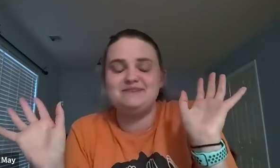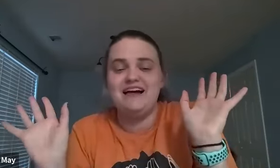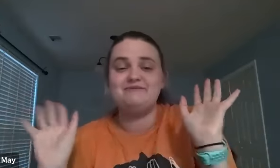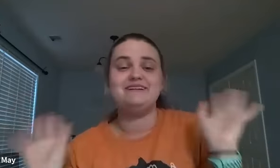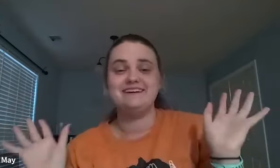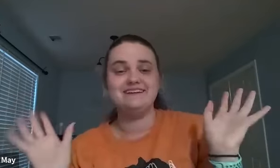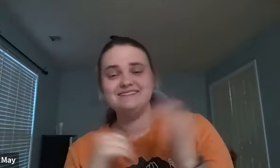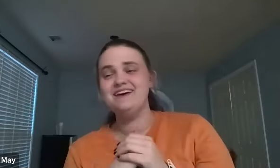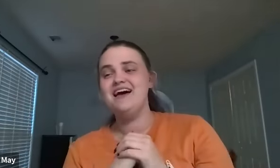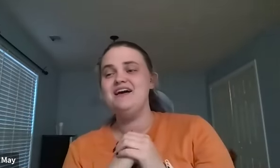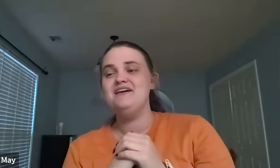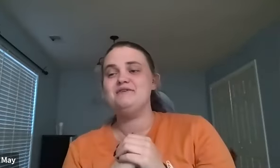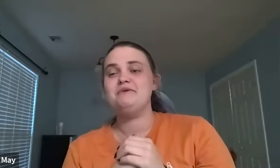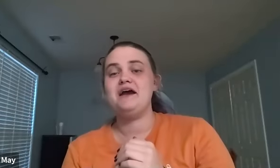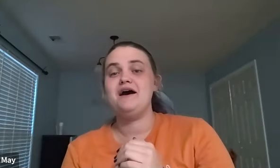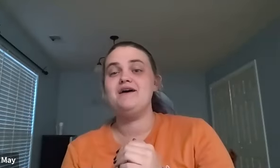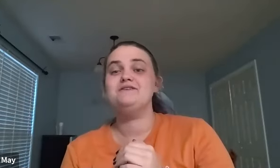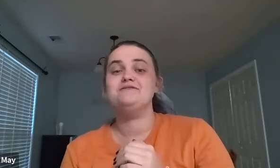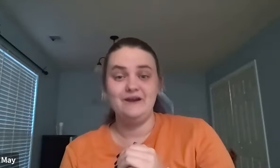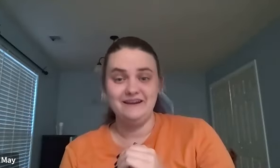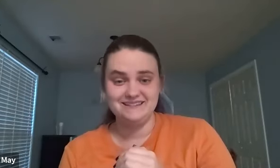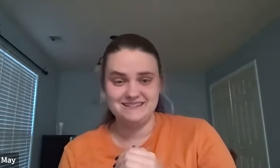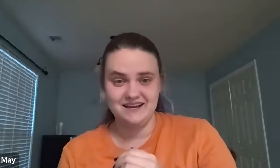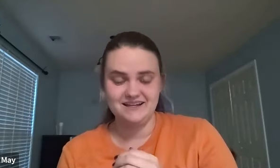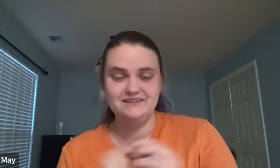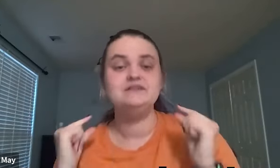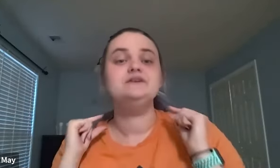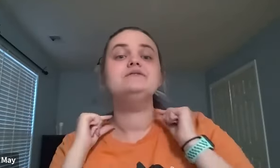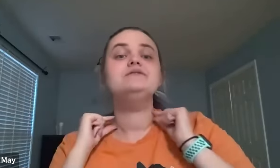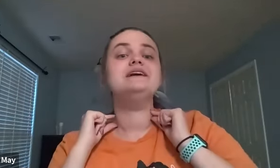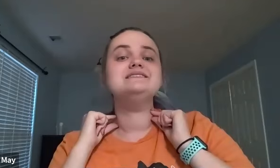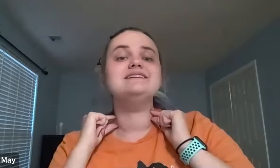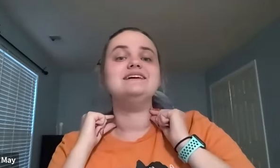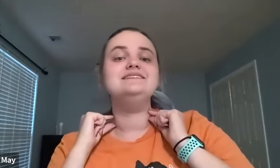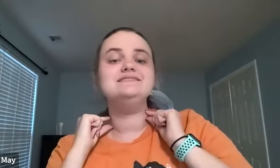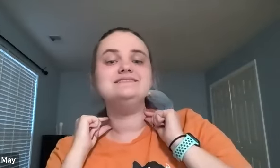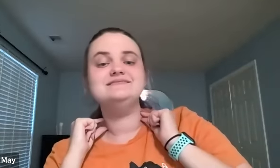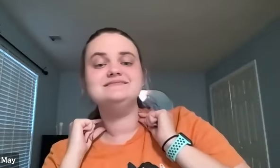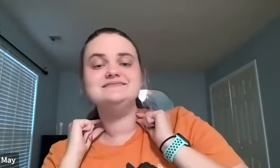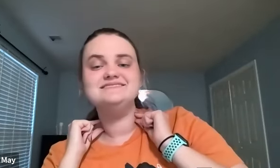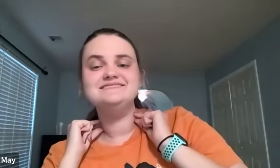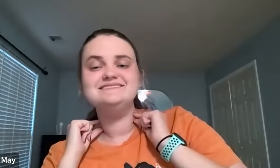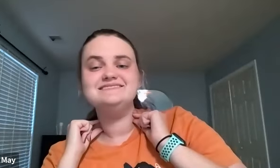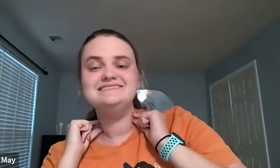laugh, but it does. Then we have Frankenstein, Frankenstein.